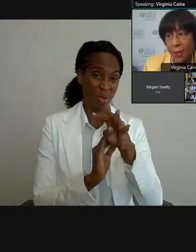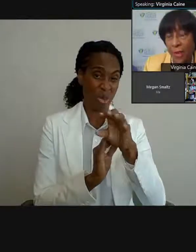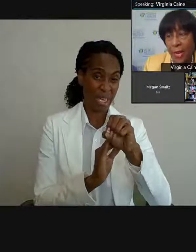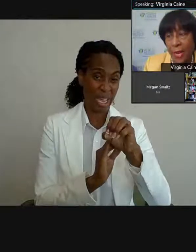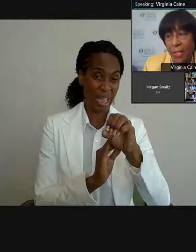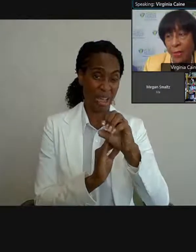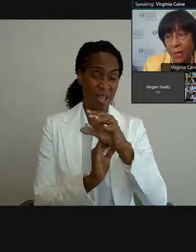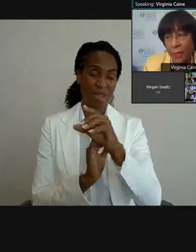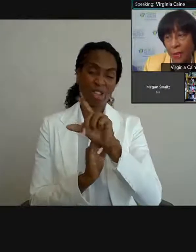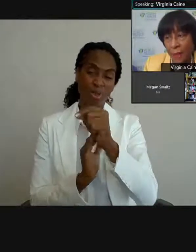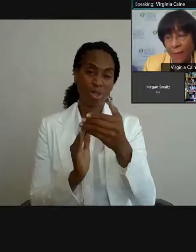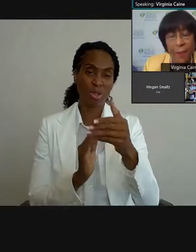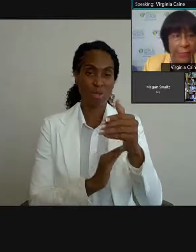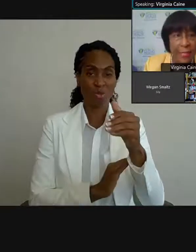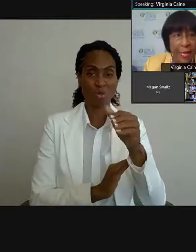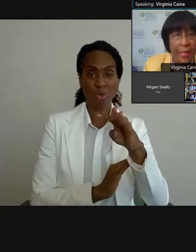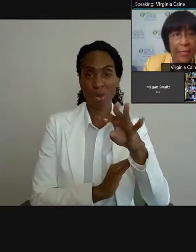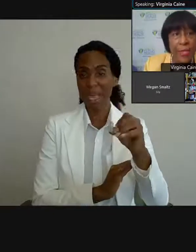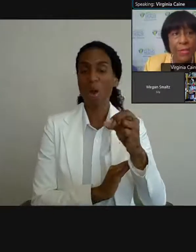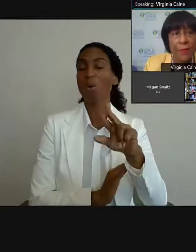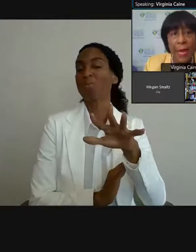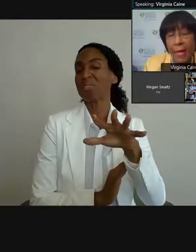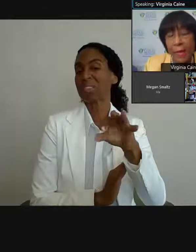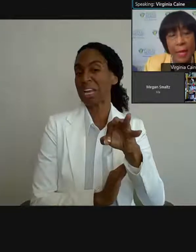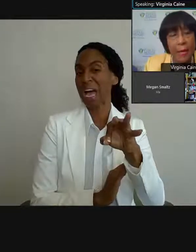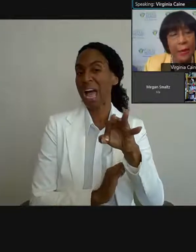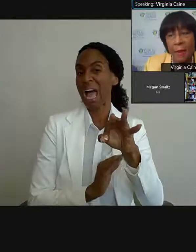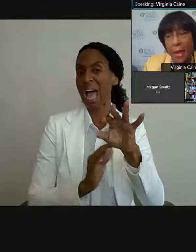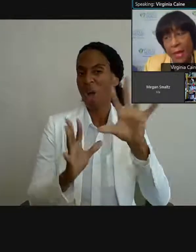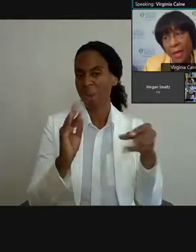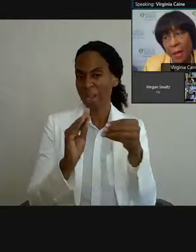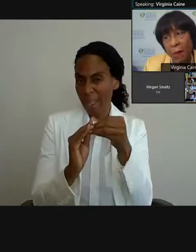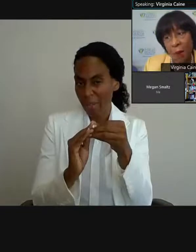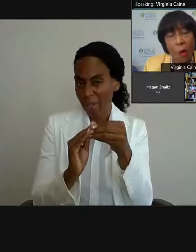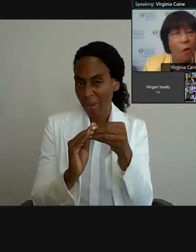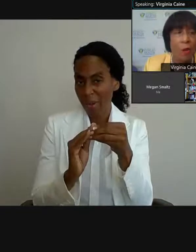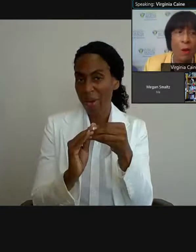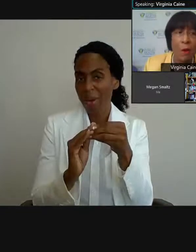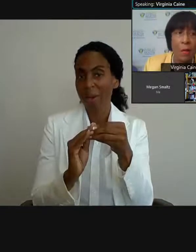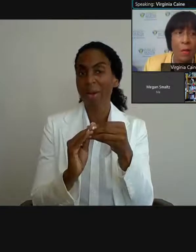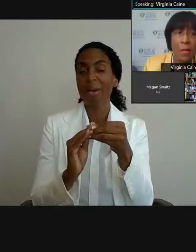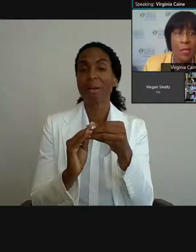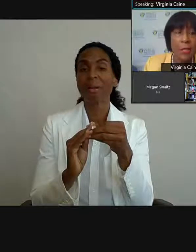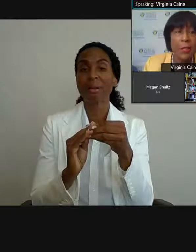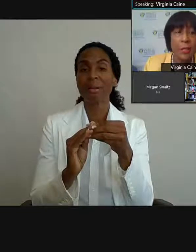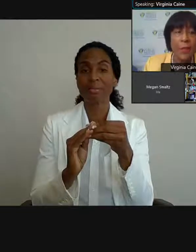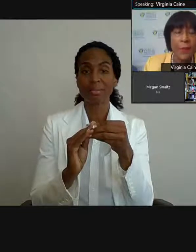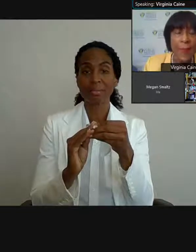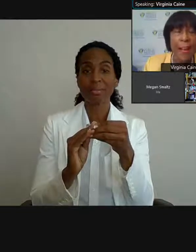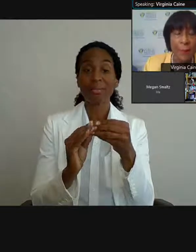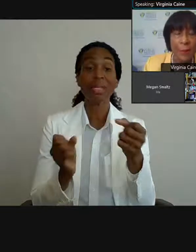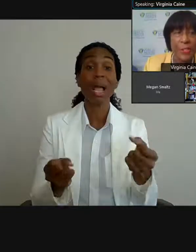49 years of age, or even the 59 years of age, they make up over